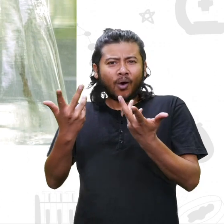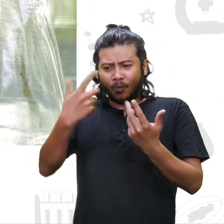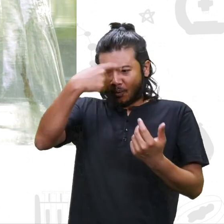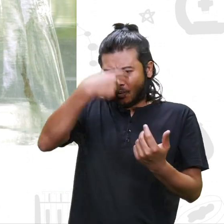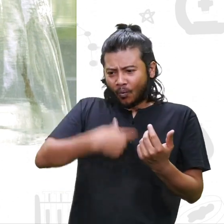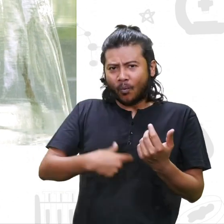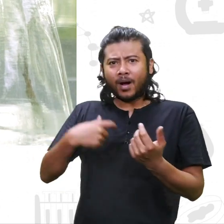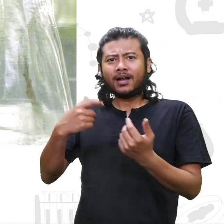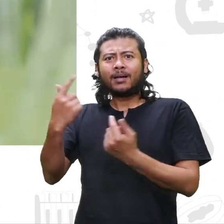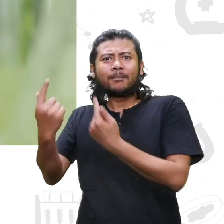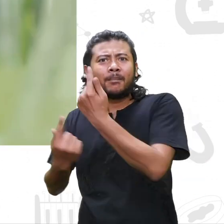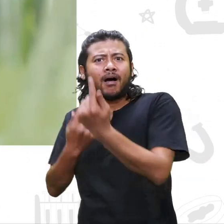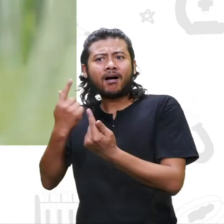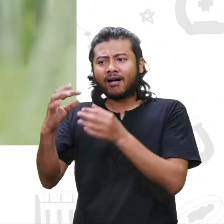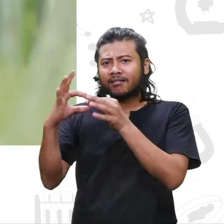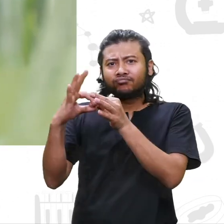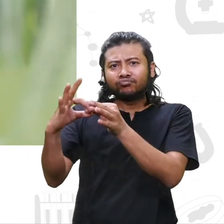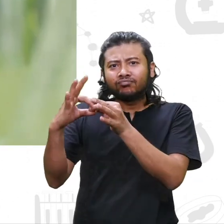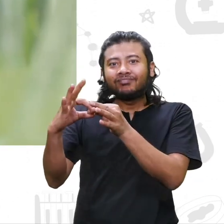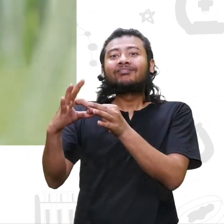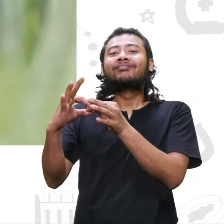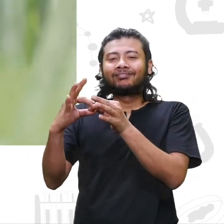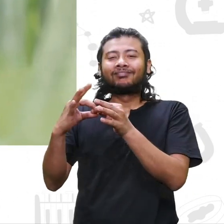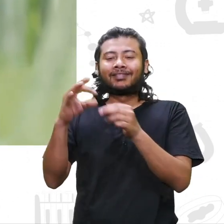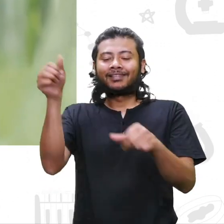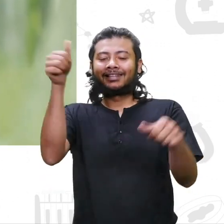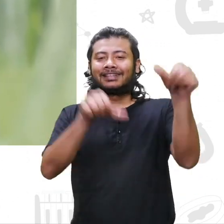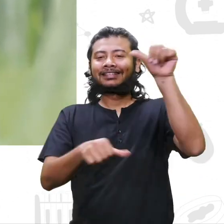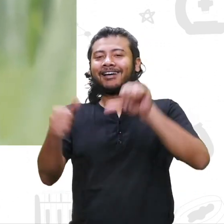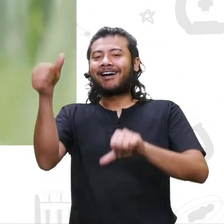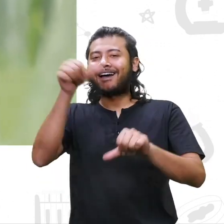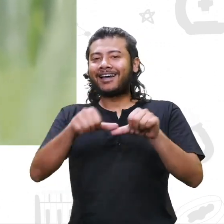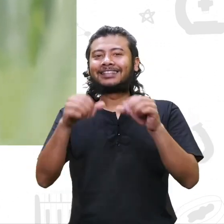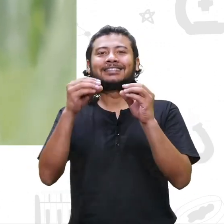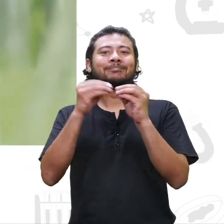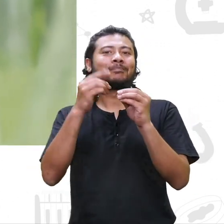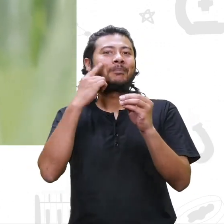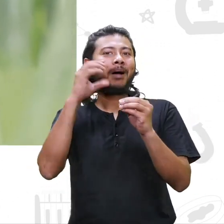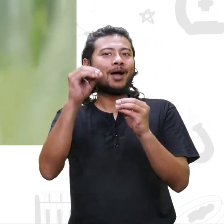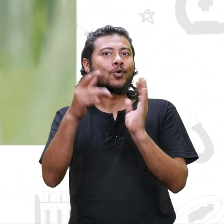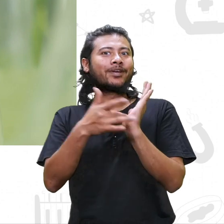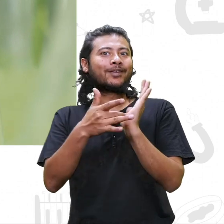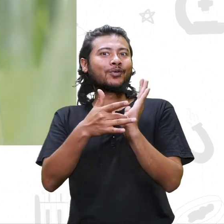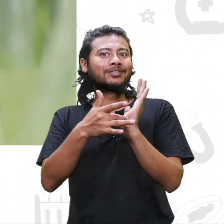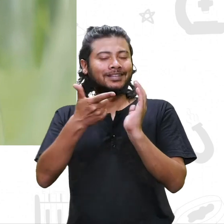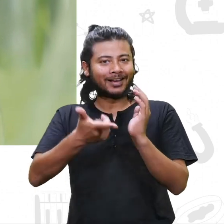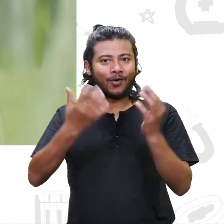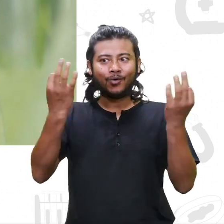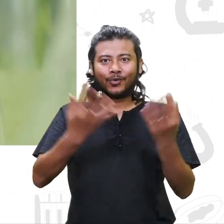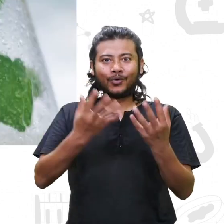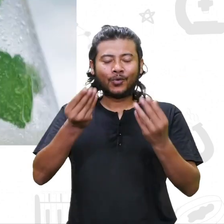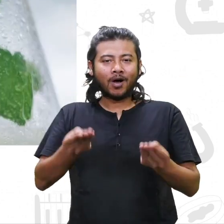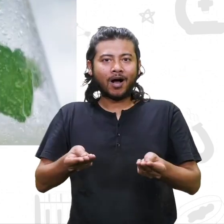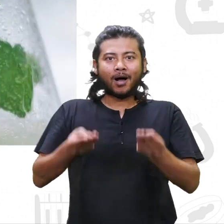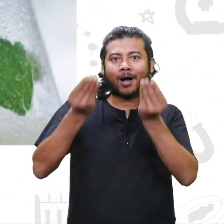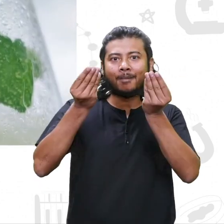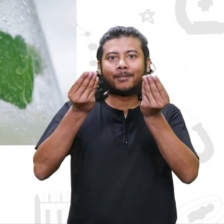of plants by means of wondrous innovations in plant biotechnology. It has unfolded